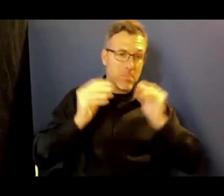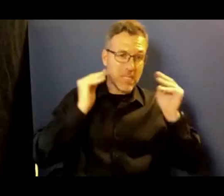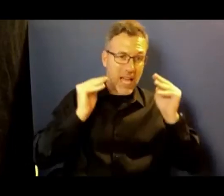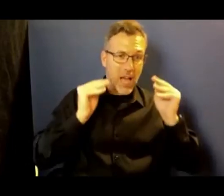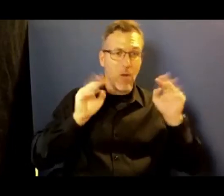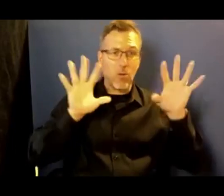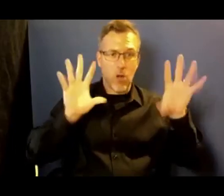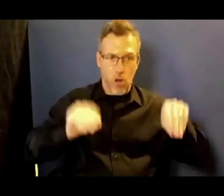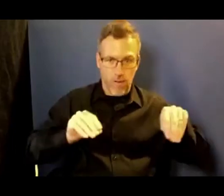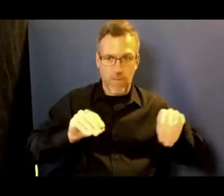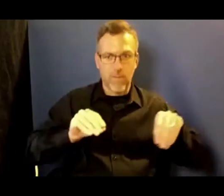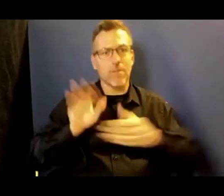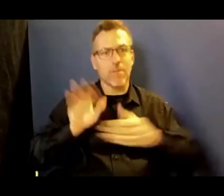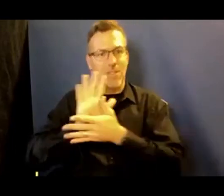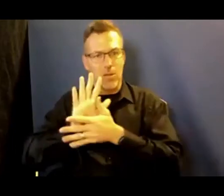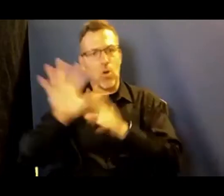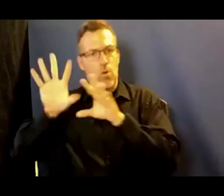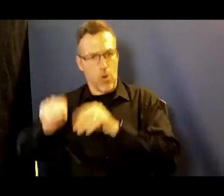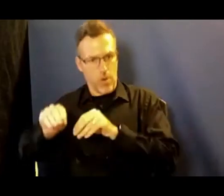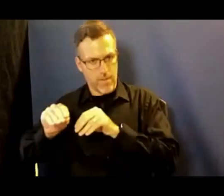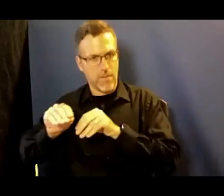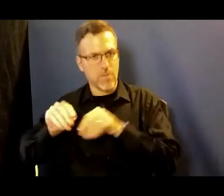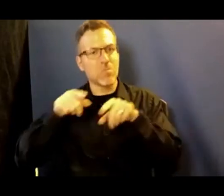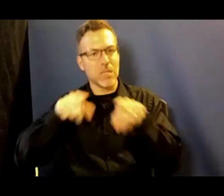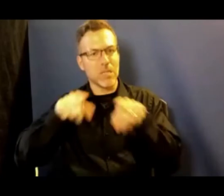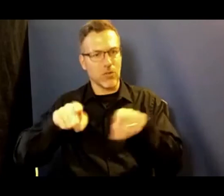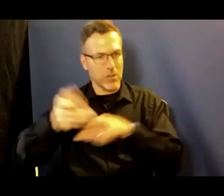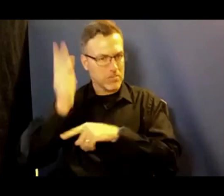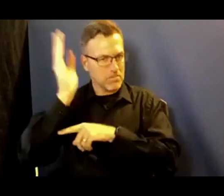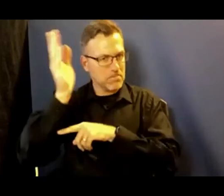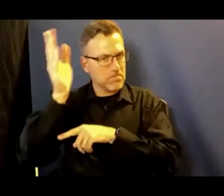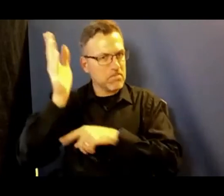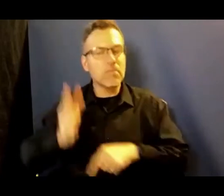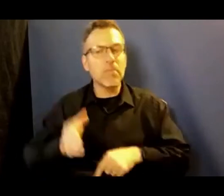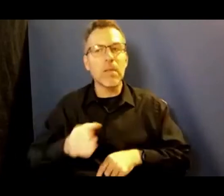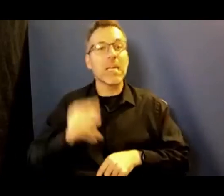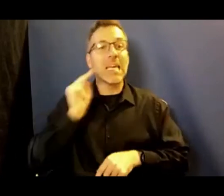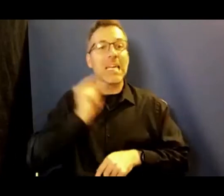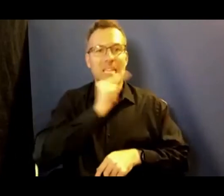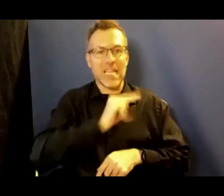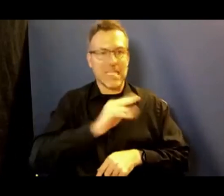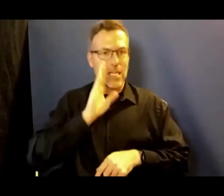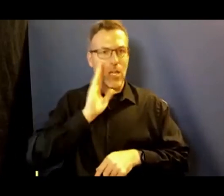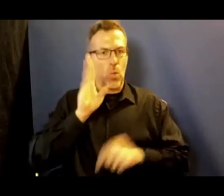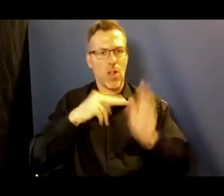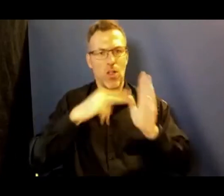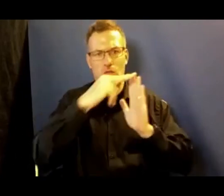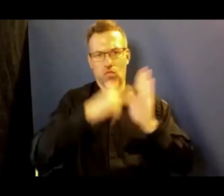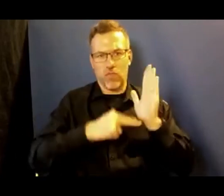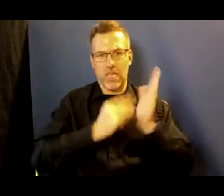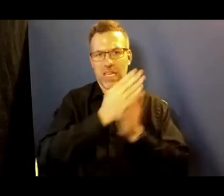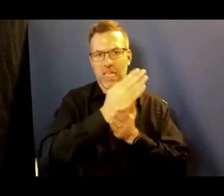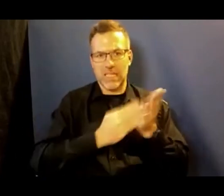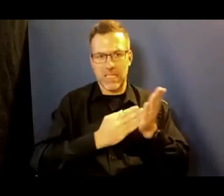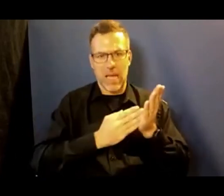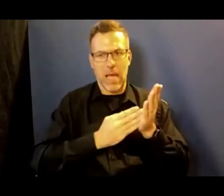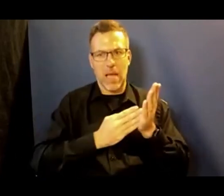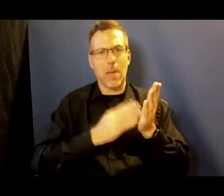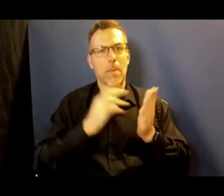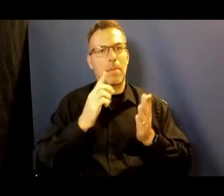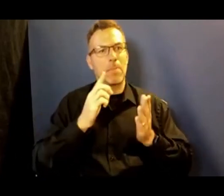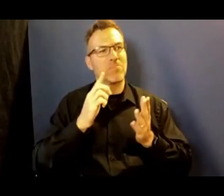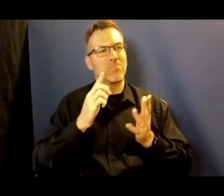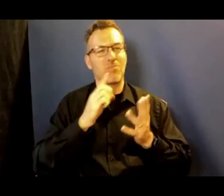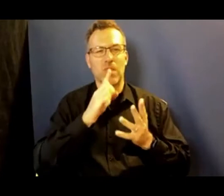Dr. Talbot as we do this. I'm going to be reading some of the myths that have been submitted to us and then letting Dr.